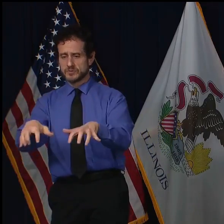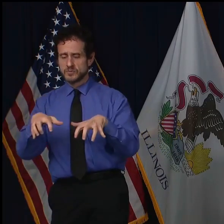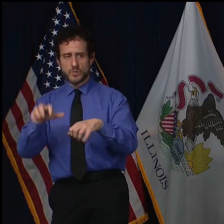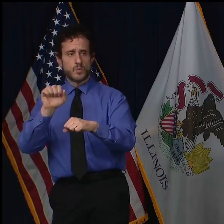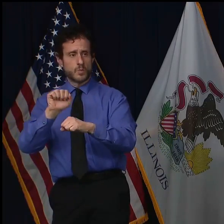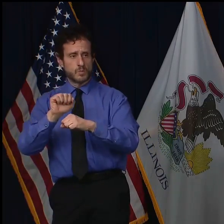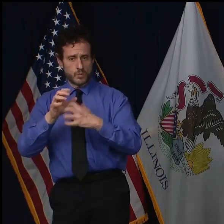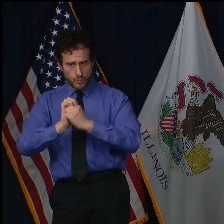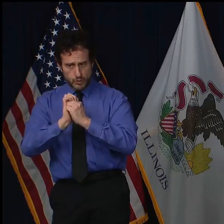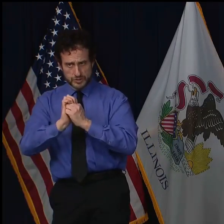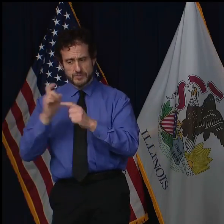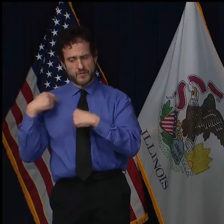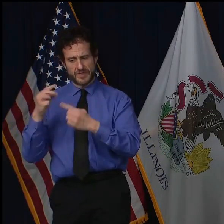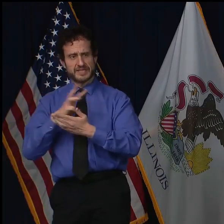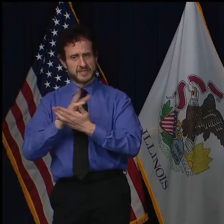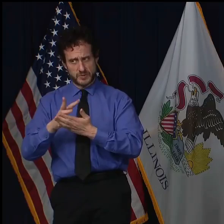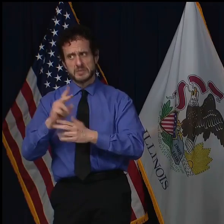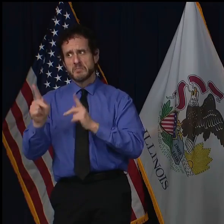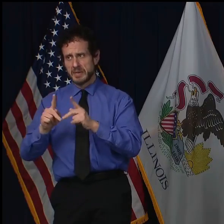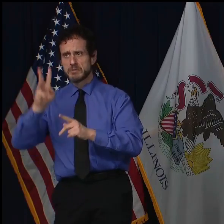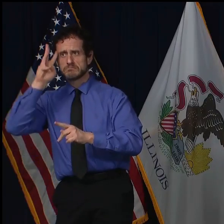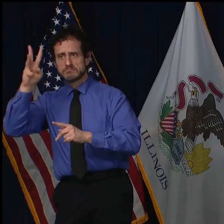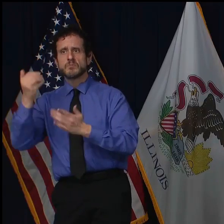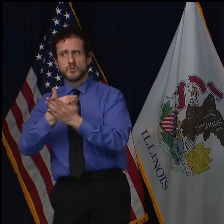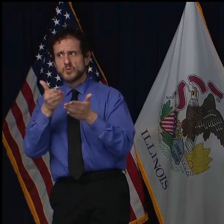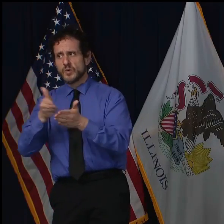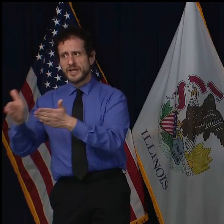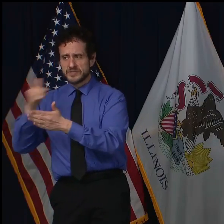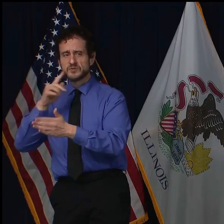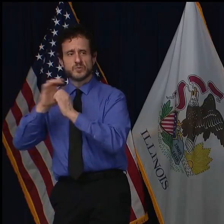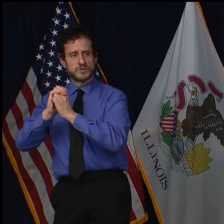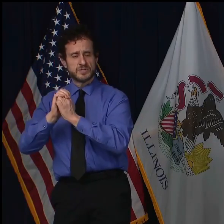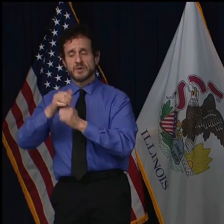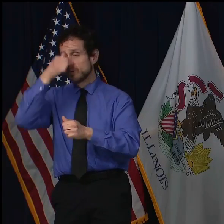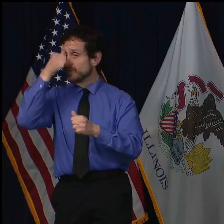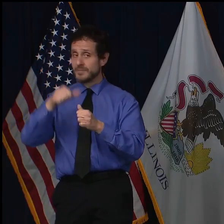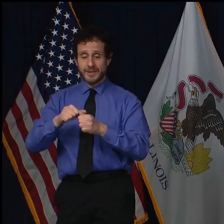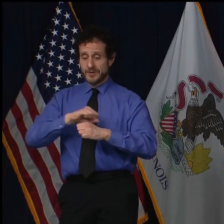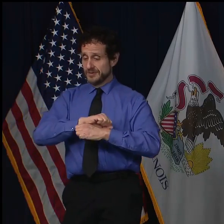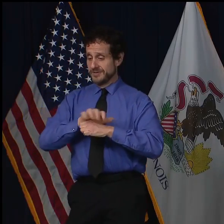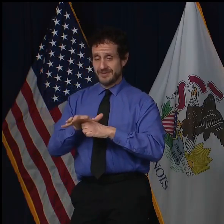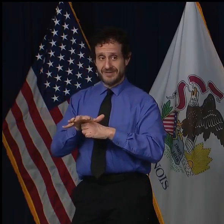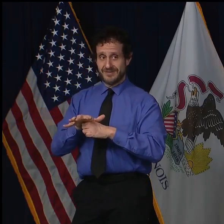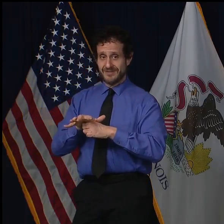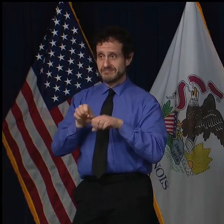do want to remind everybody that this has only been ongoing for about